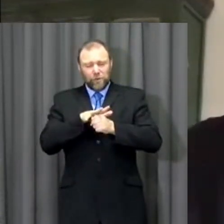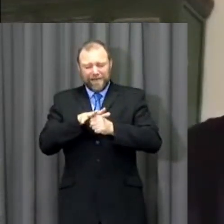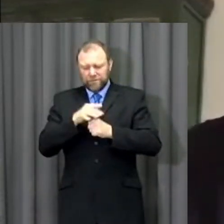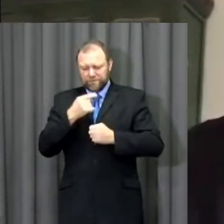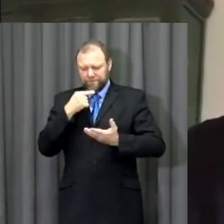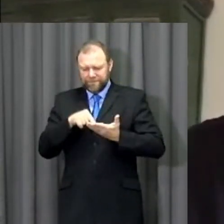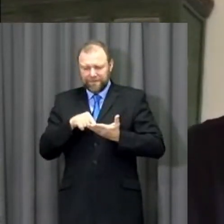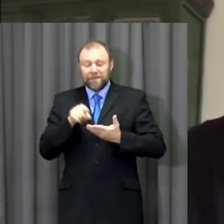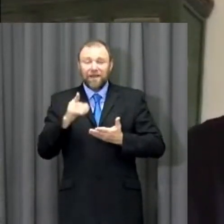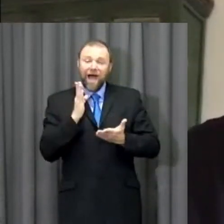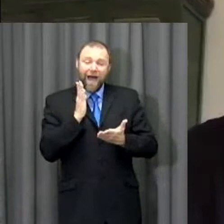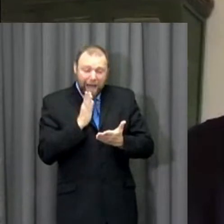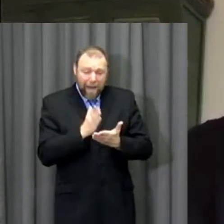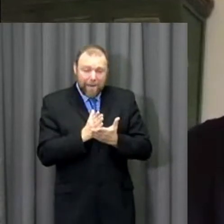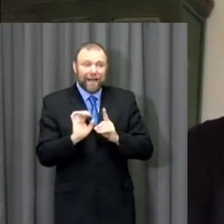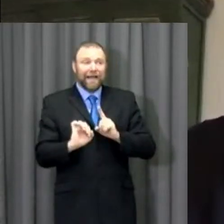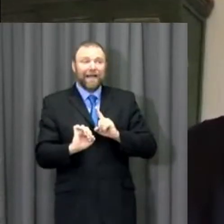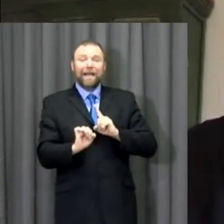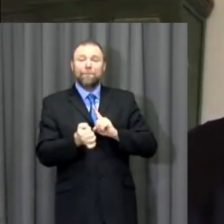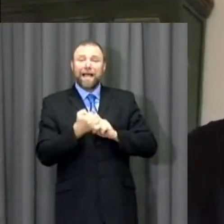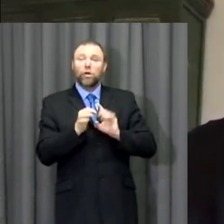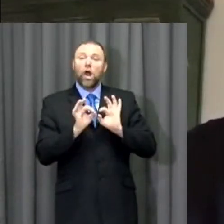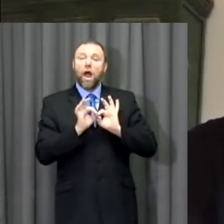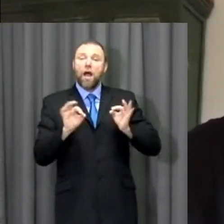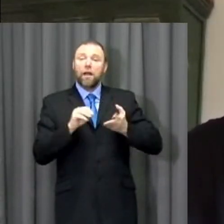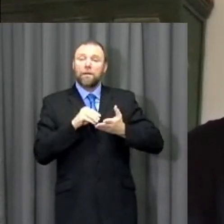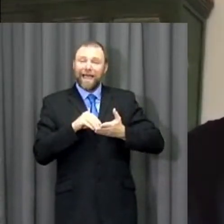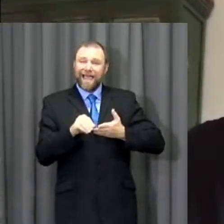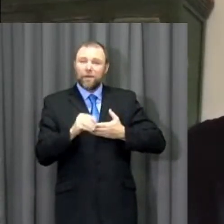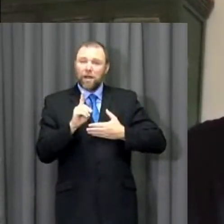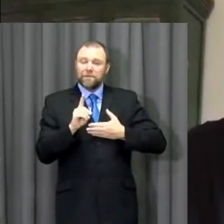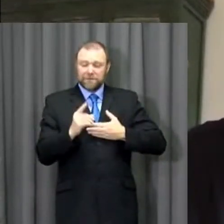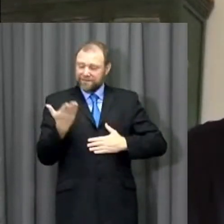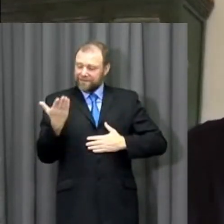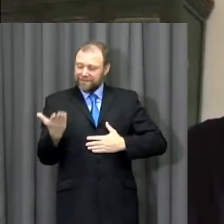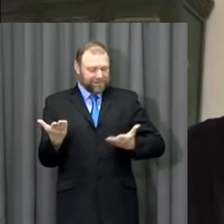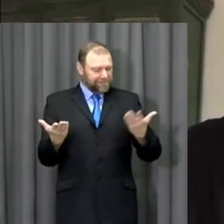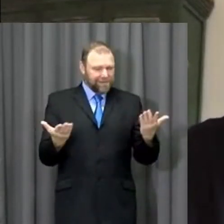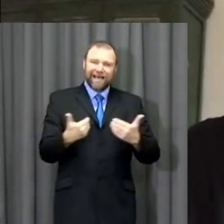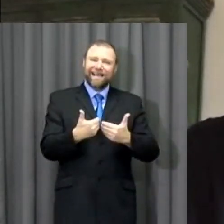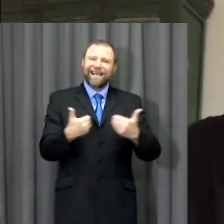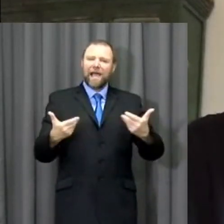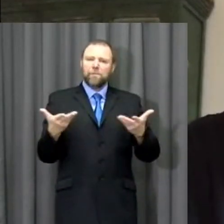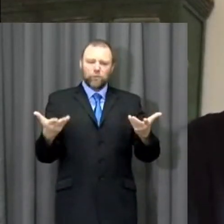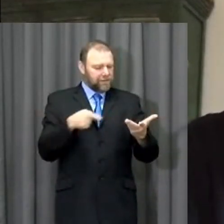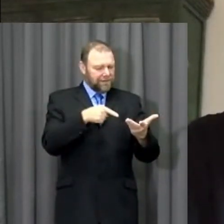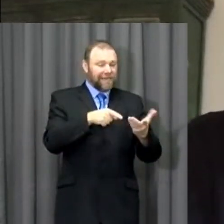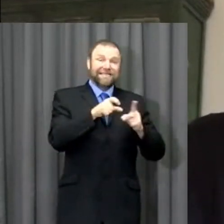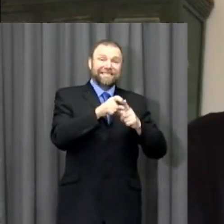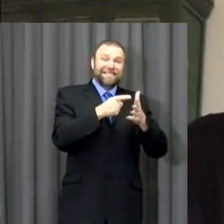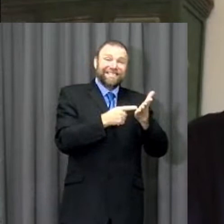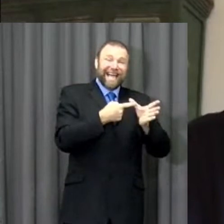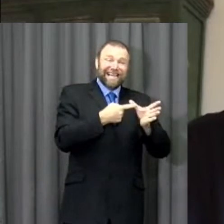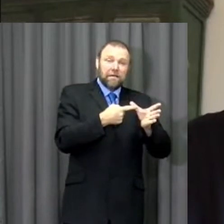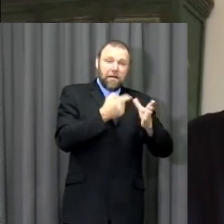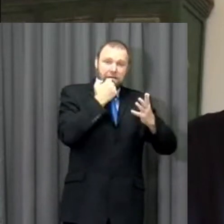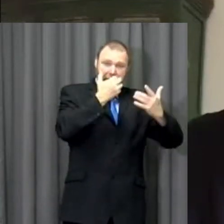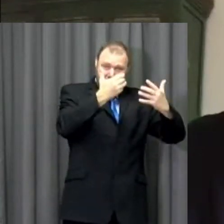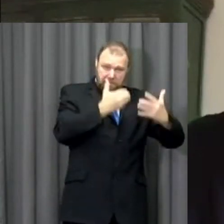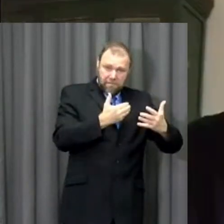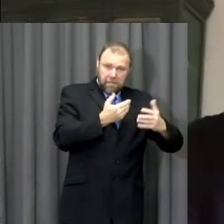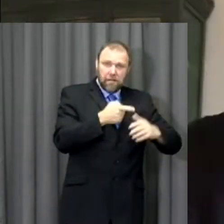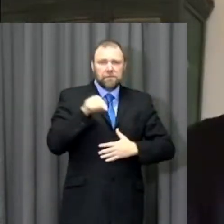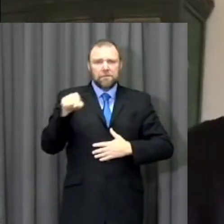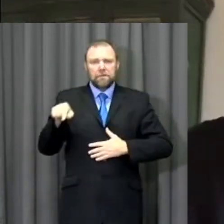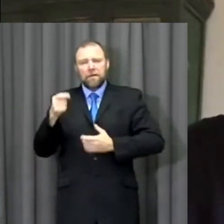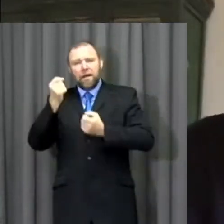on unpaid carers is stuck between data and understanding. If you look at that, for example, on